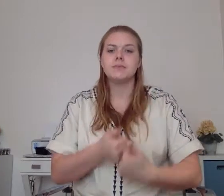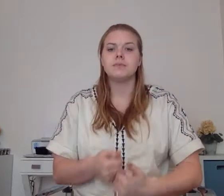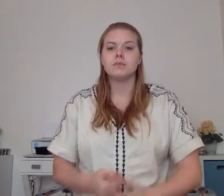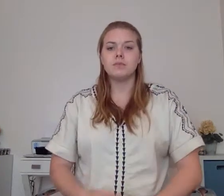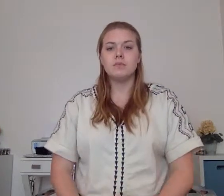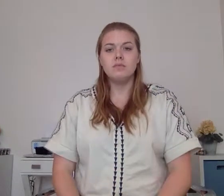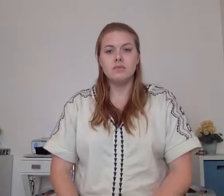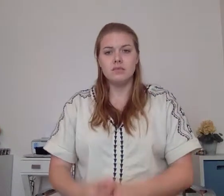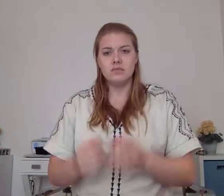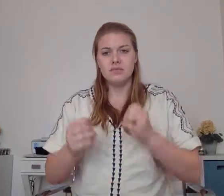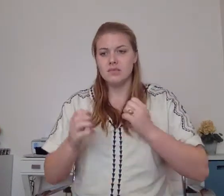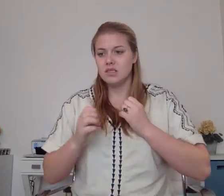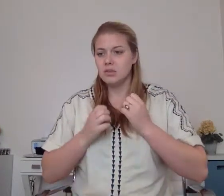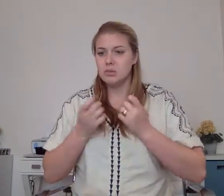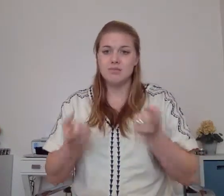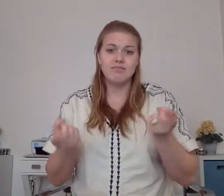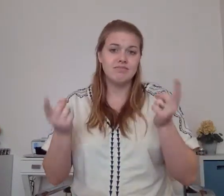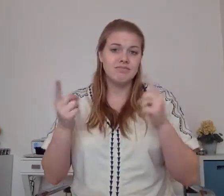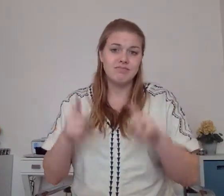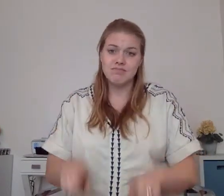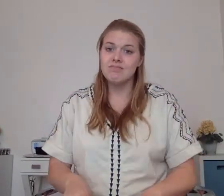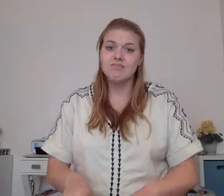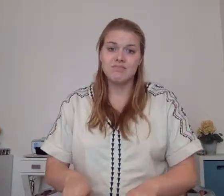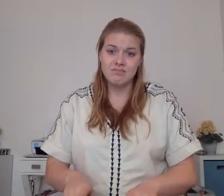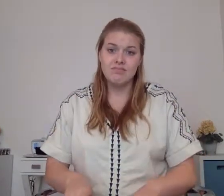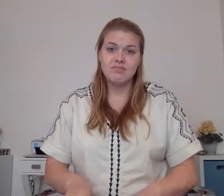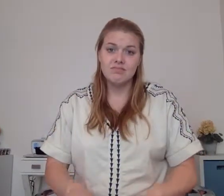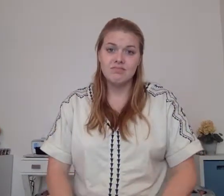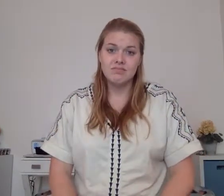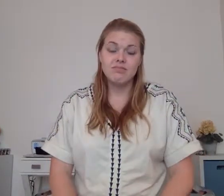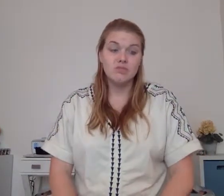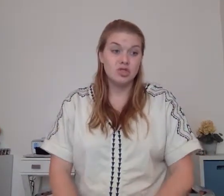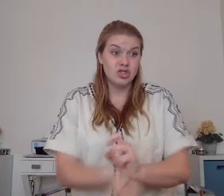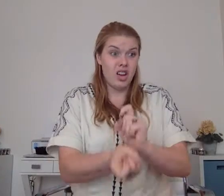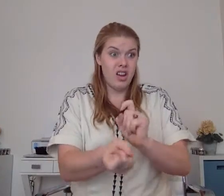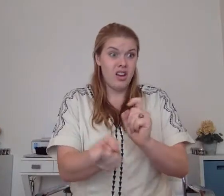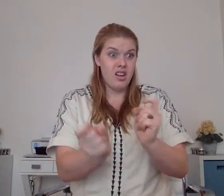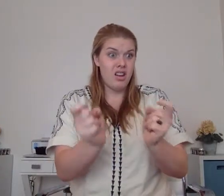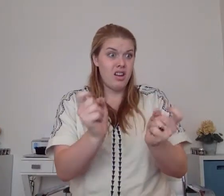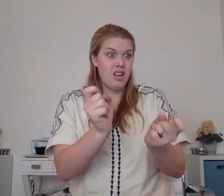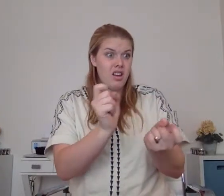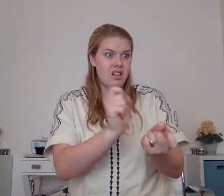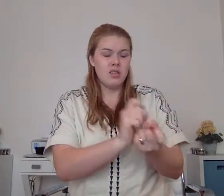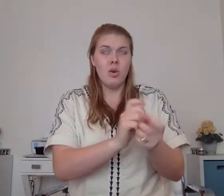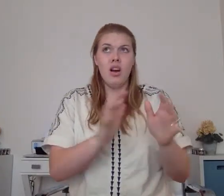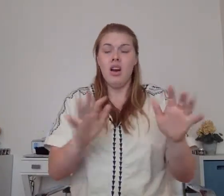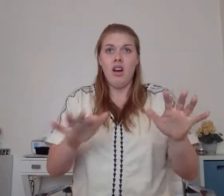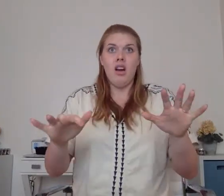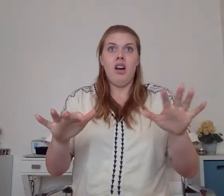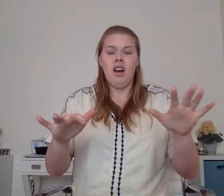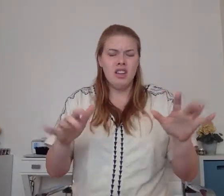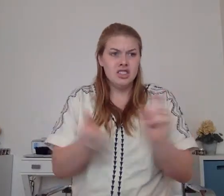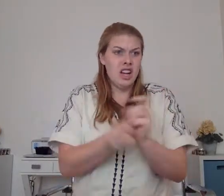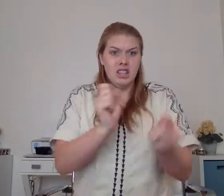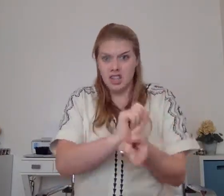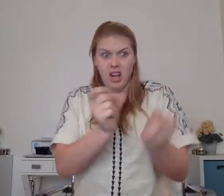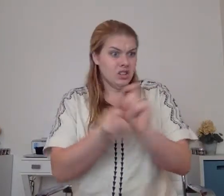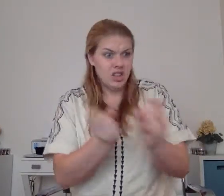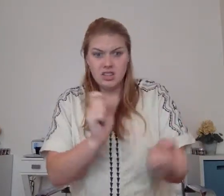emotional backlash. Because in the face of high-speed change, many people wish to slow down. And when there's too much